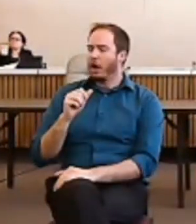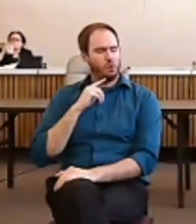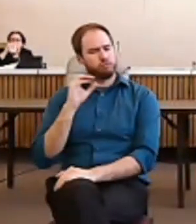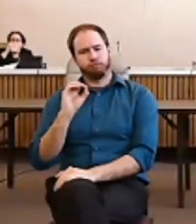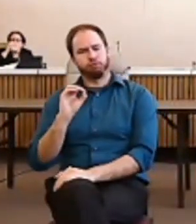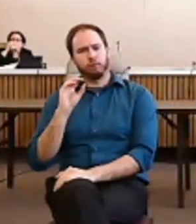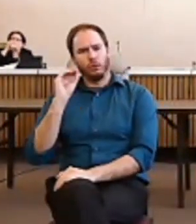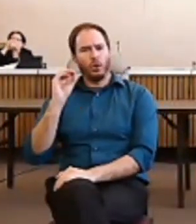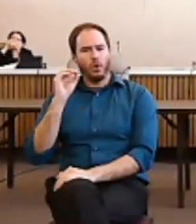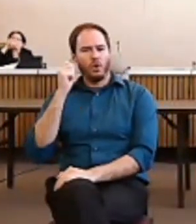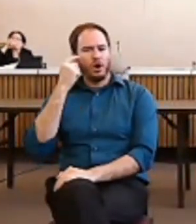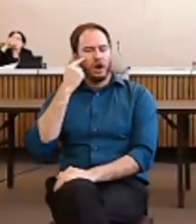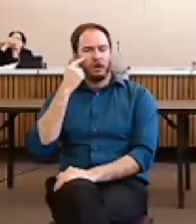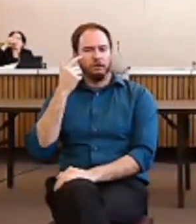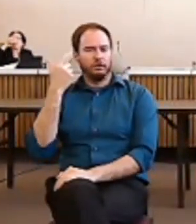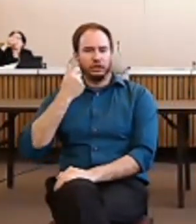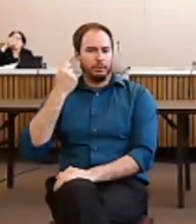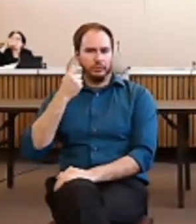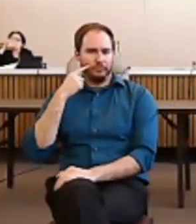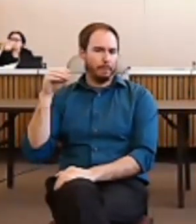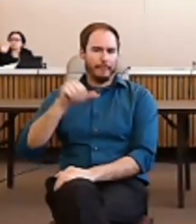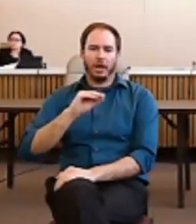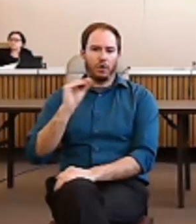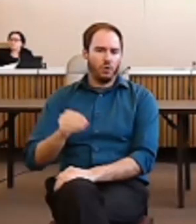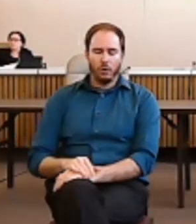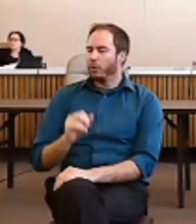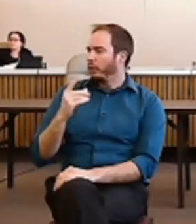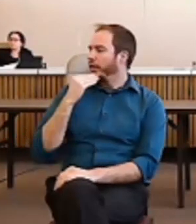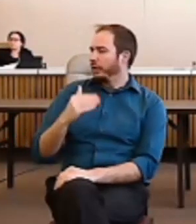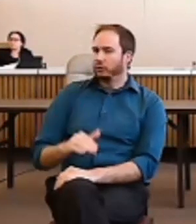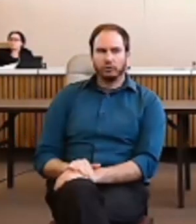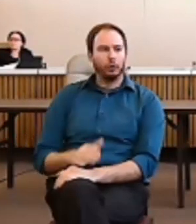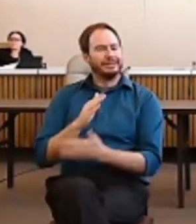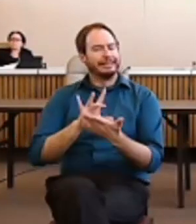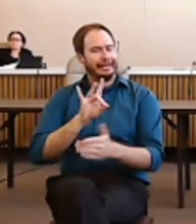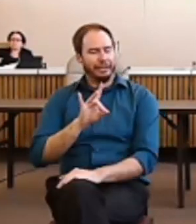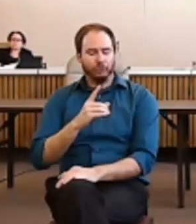there's no direct subsidy. Okay. All right, thank you. Yep.